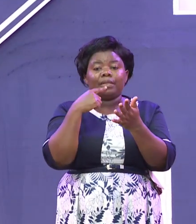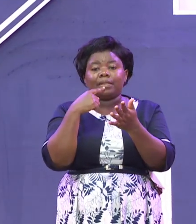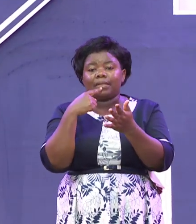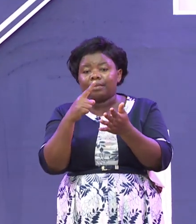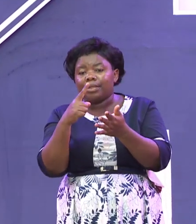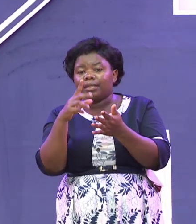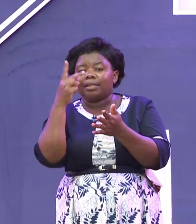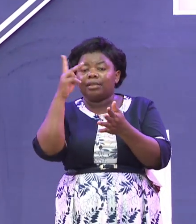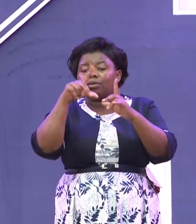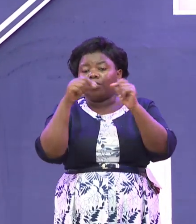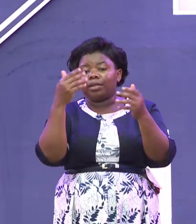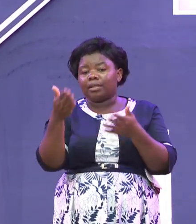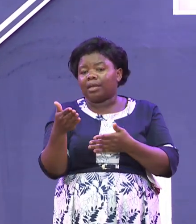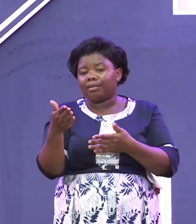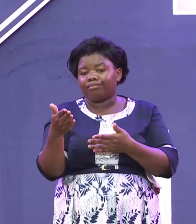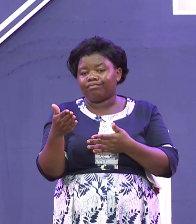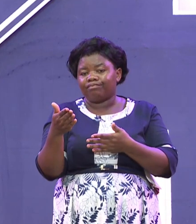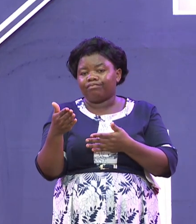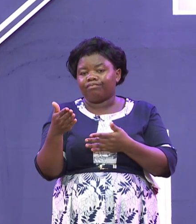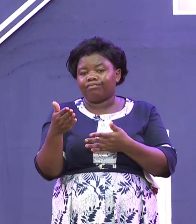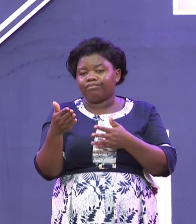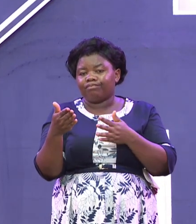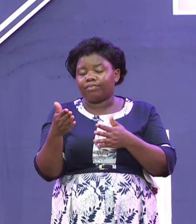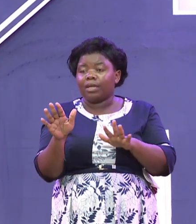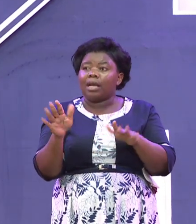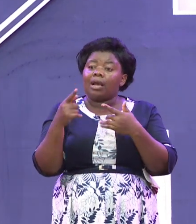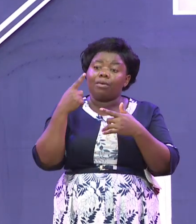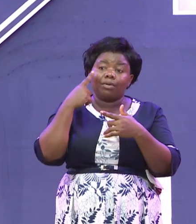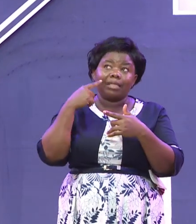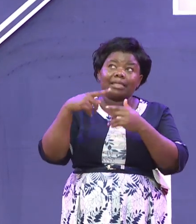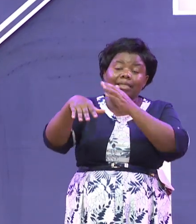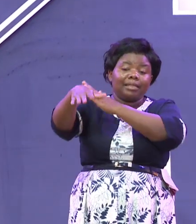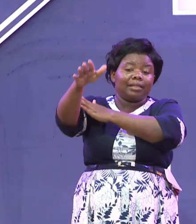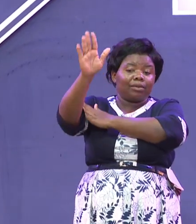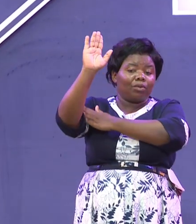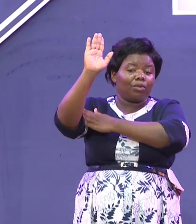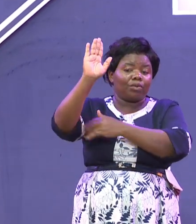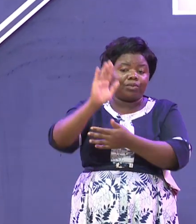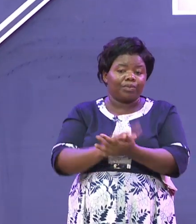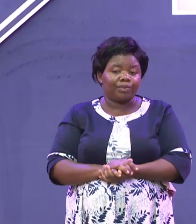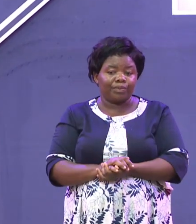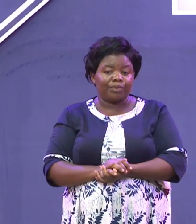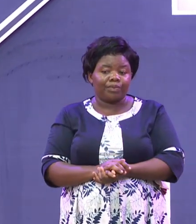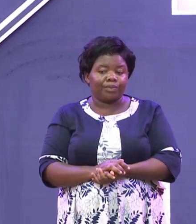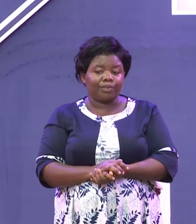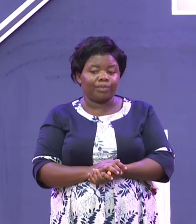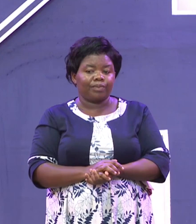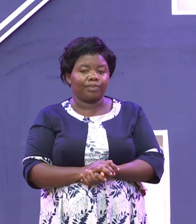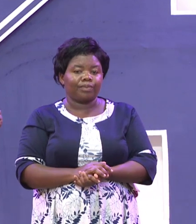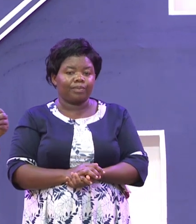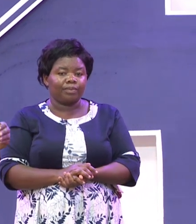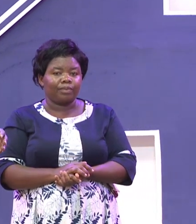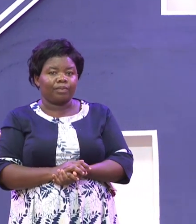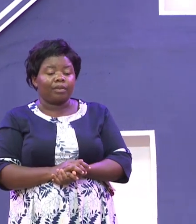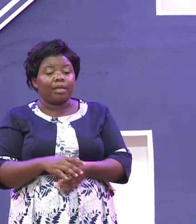wano. Now he is speaking two words here. Ekifaananyi mwalabira Katonda we. The image how he considers his God.